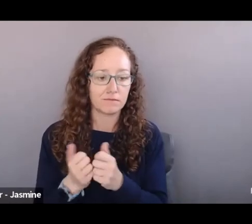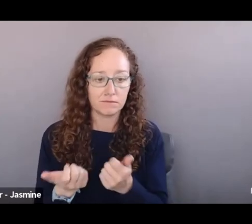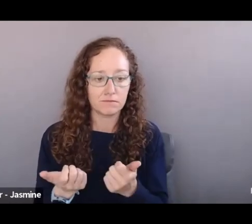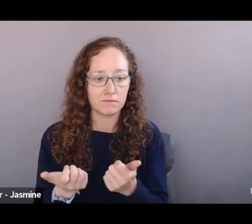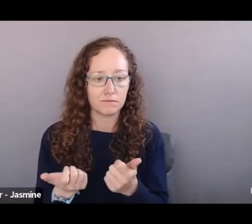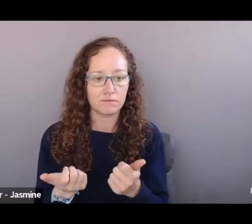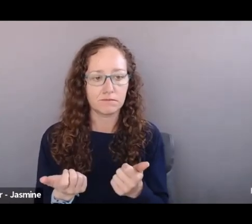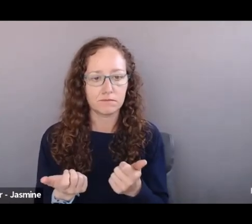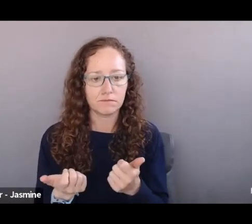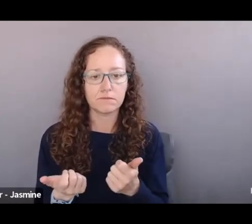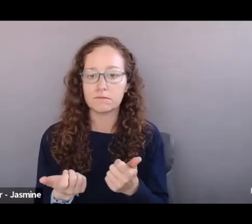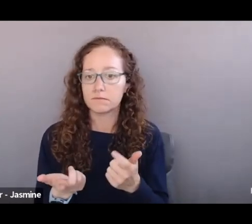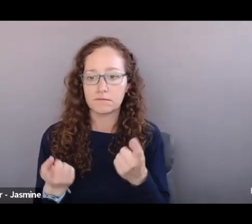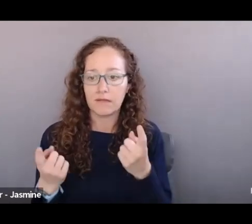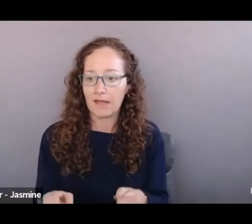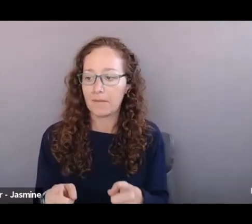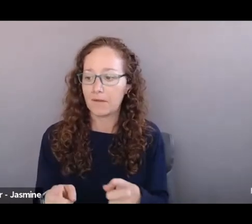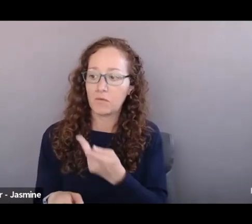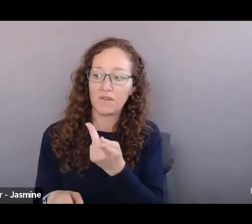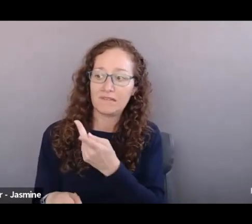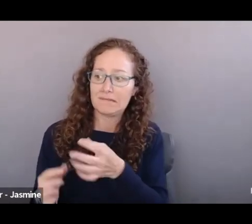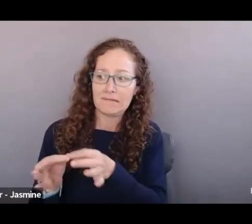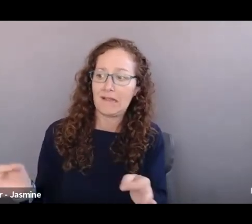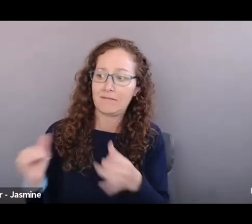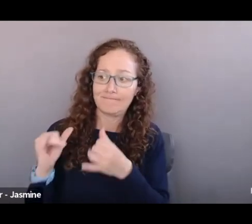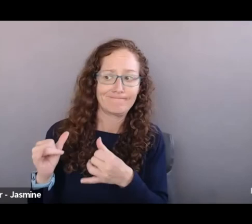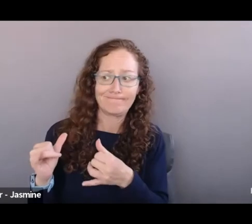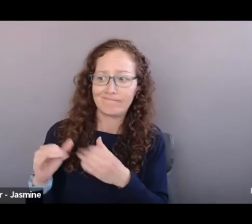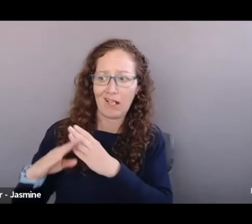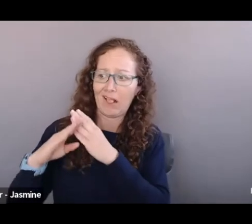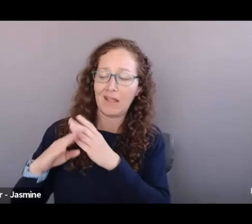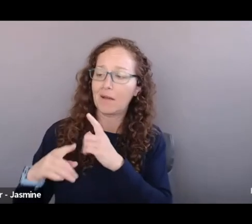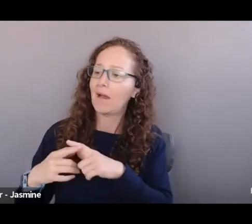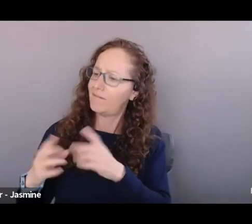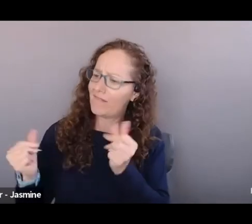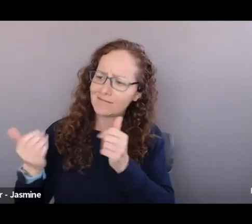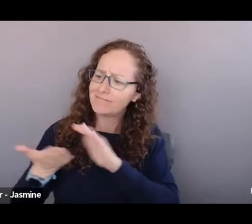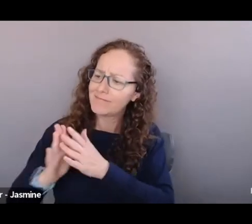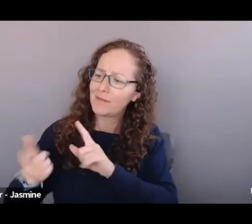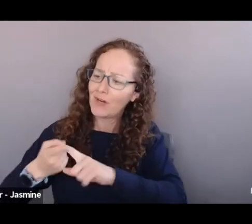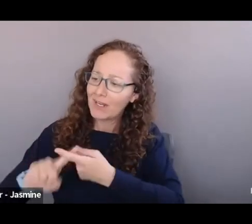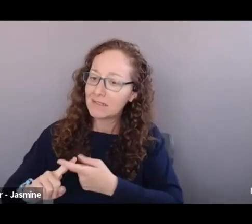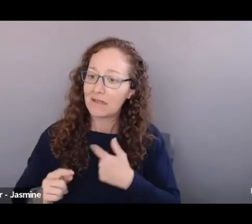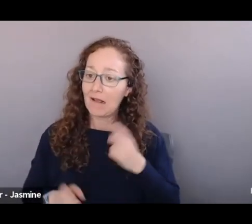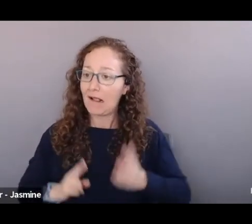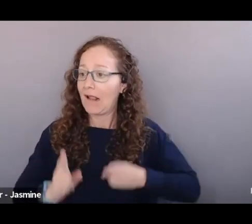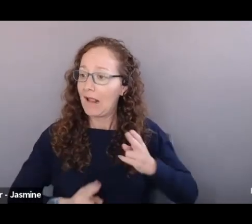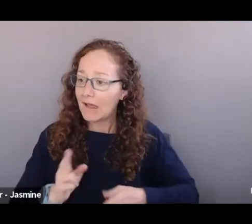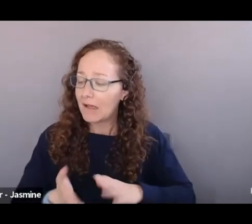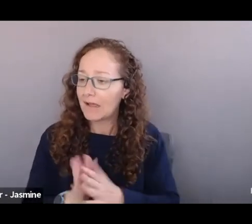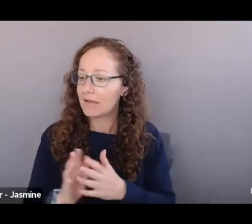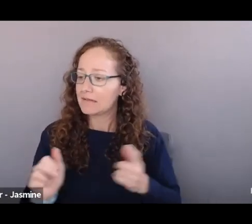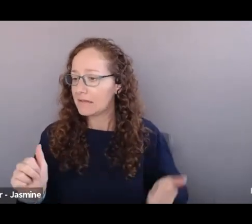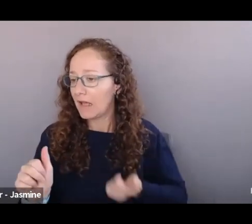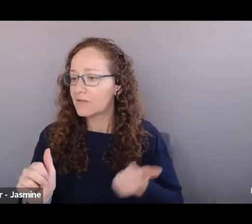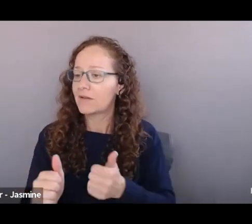us, we quickly became friends. Hustling to keep up with her easy stride that was like swirling water